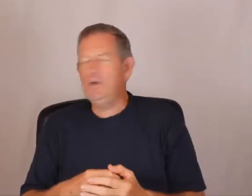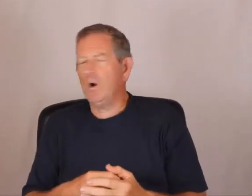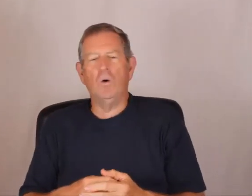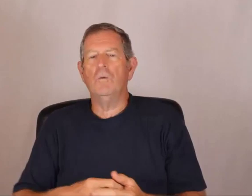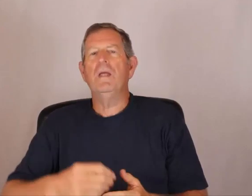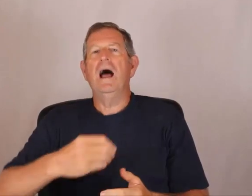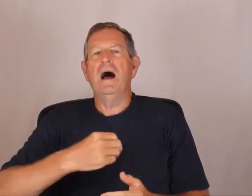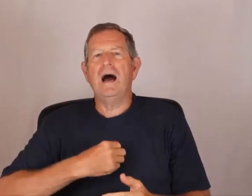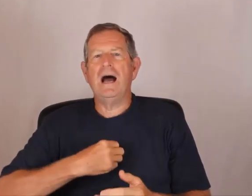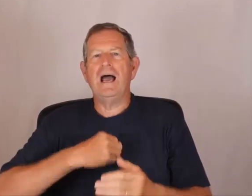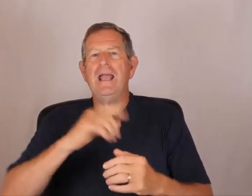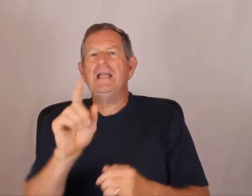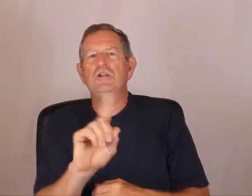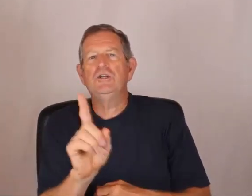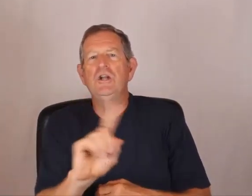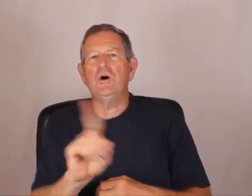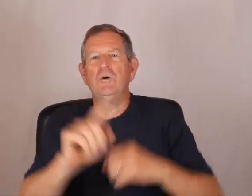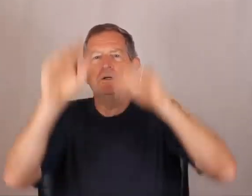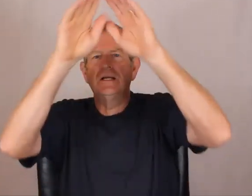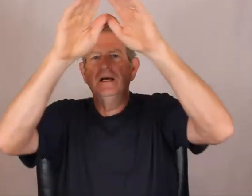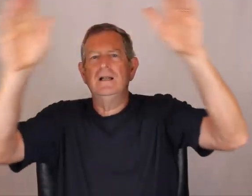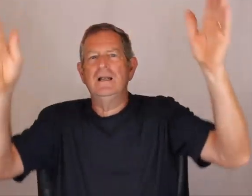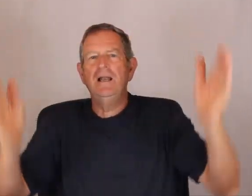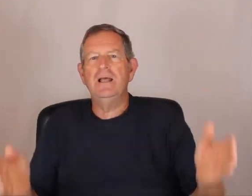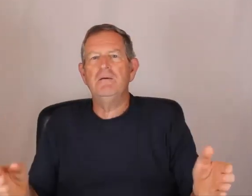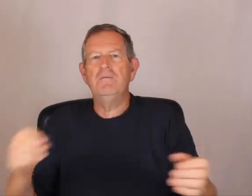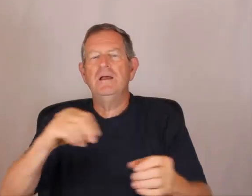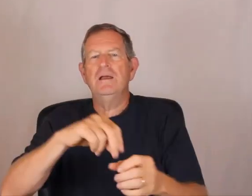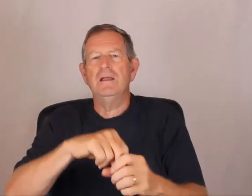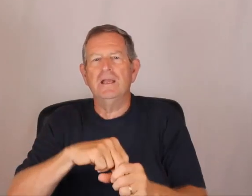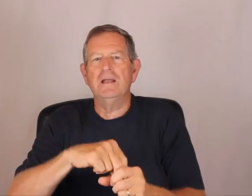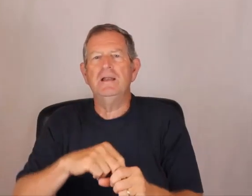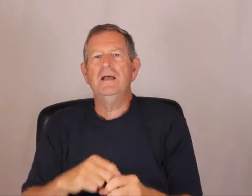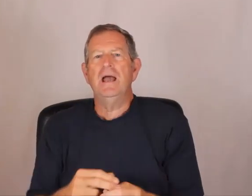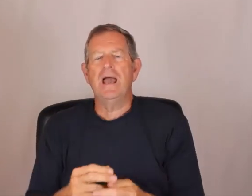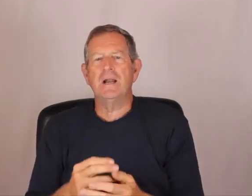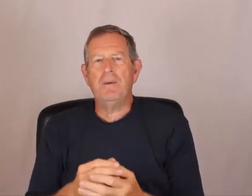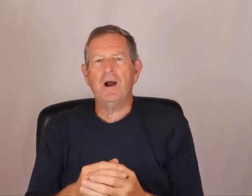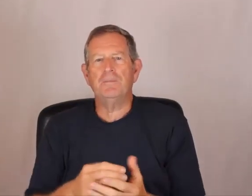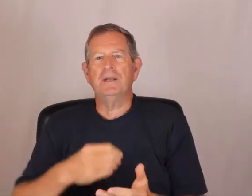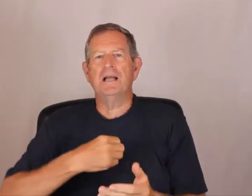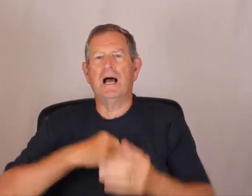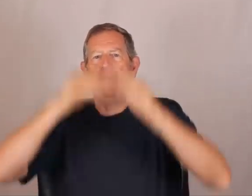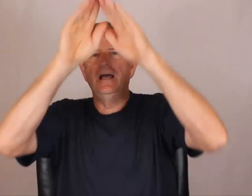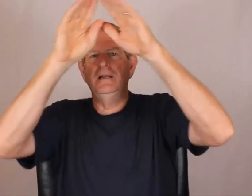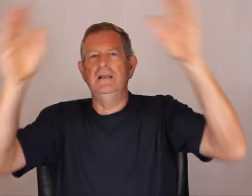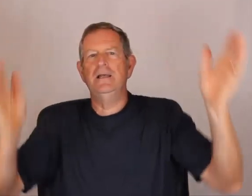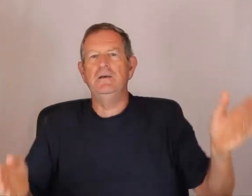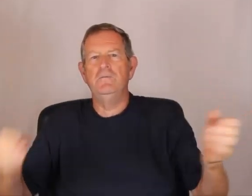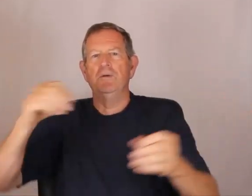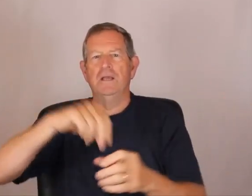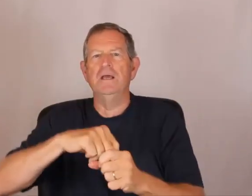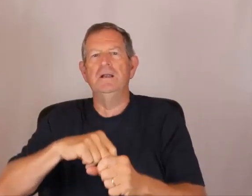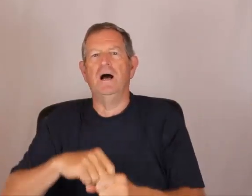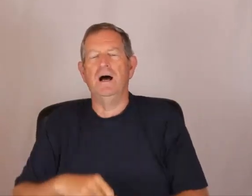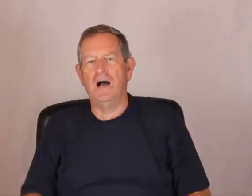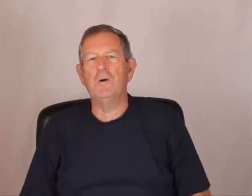no, I don't live in an apartment. I live in a